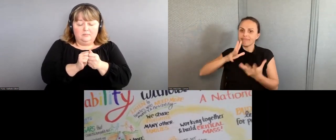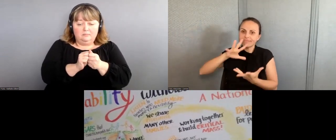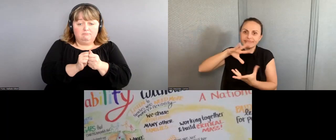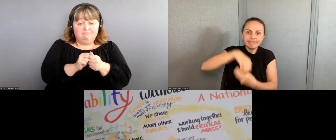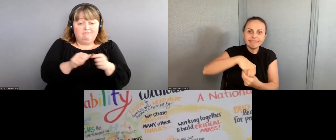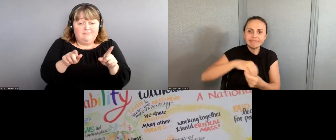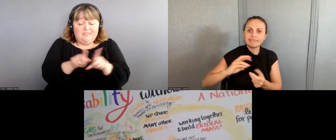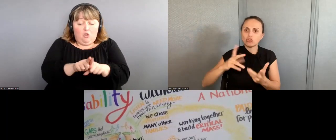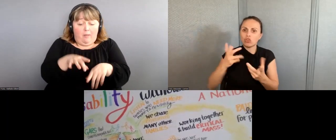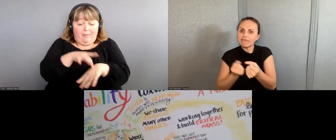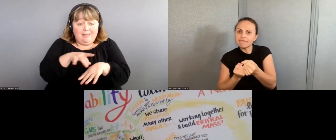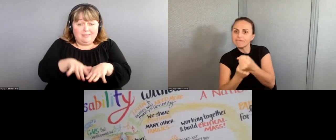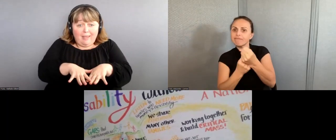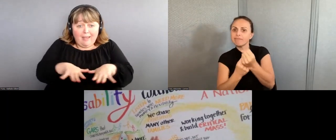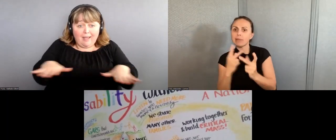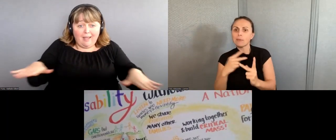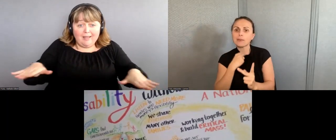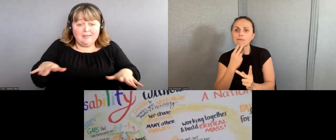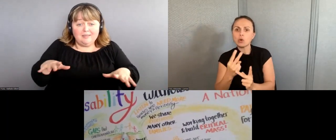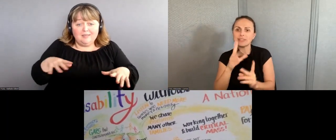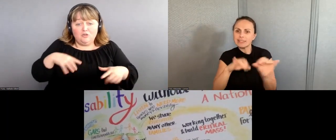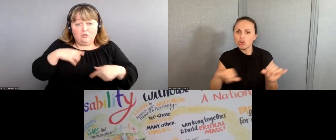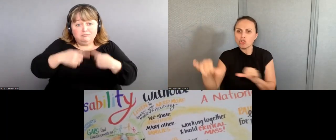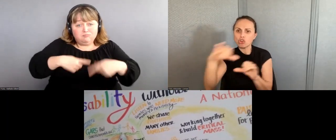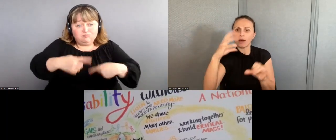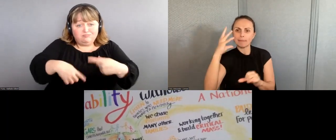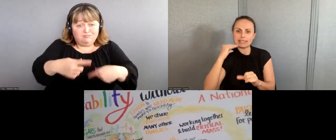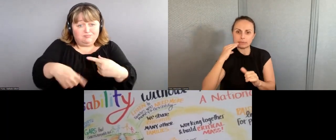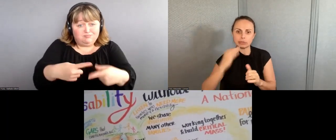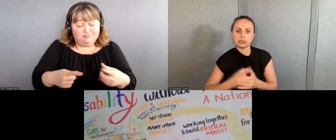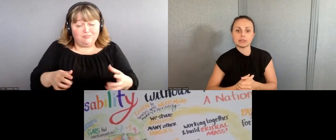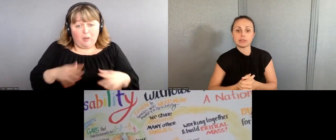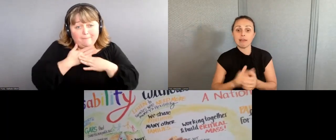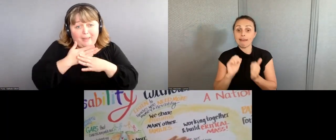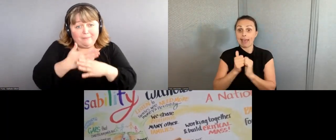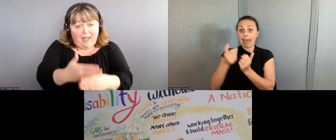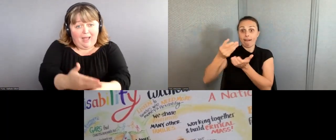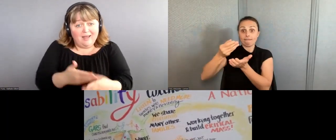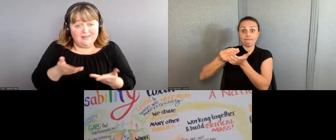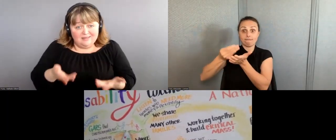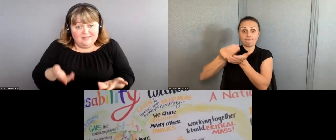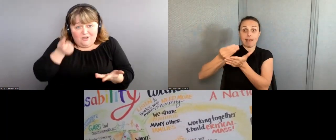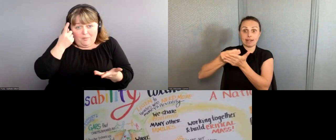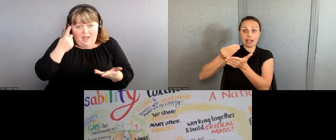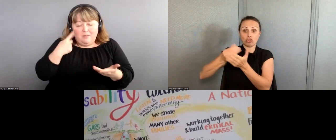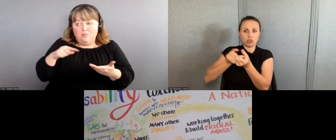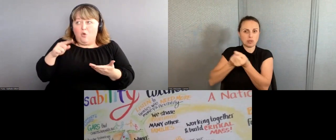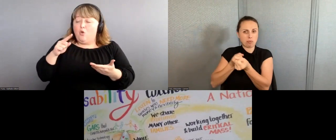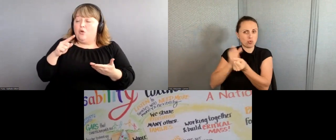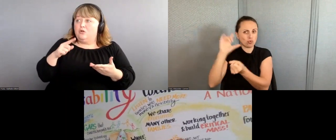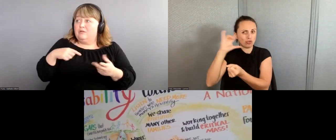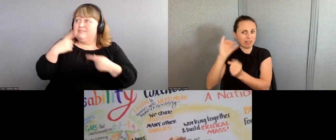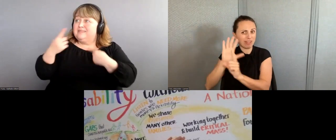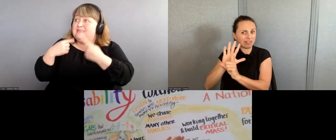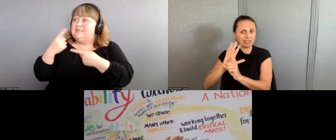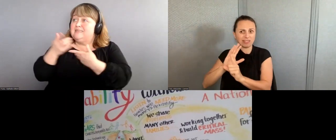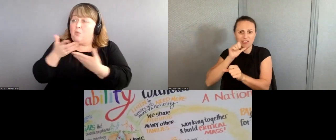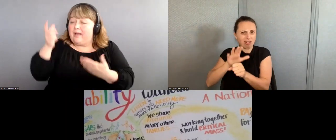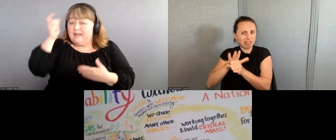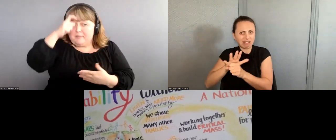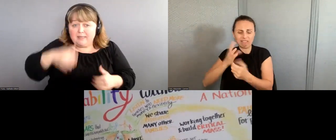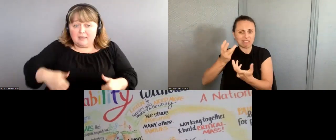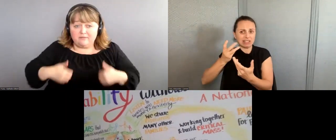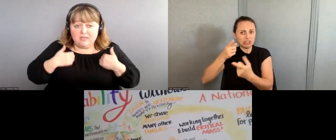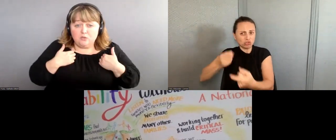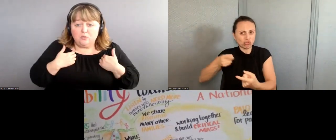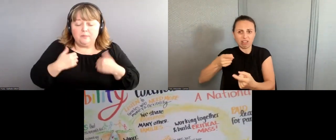lifting up of voices and common experience. The way that financial supports or lack of and struggle affect the